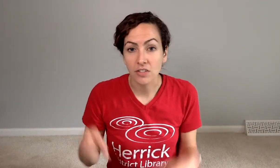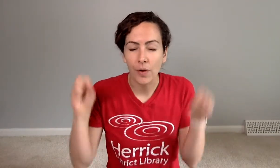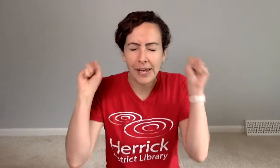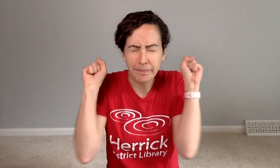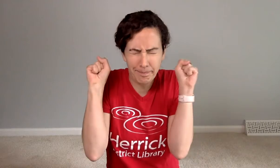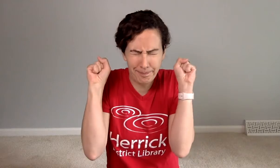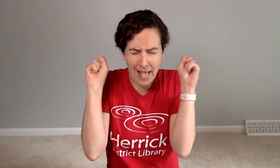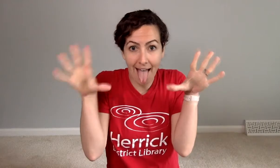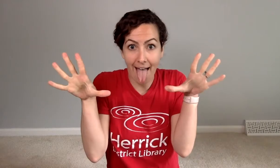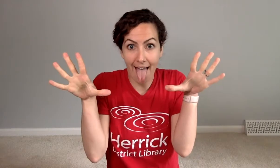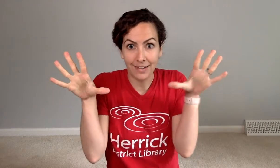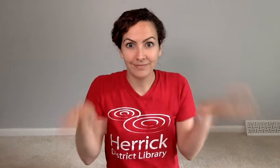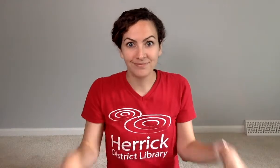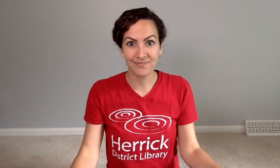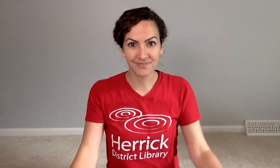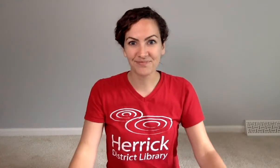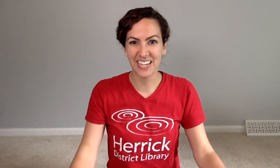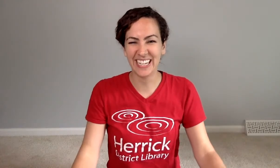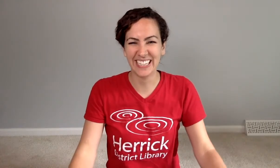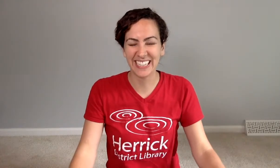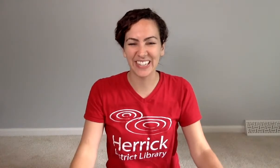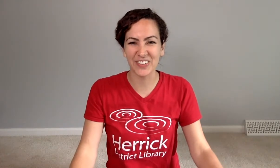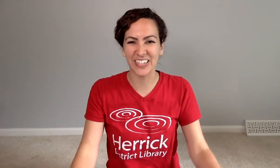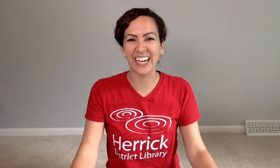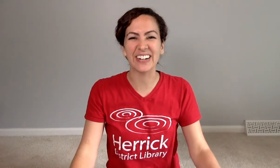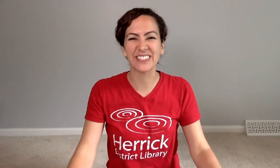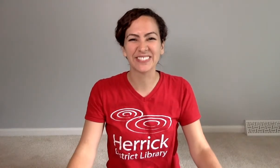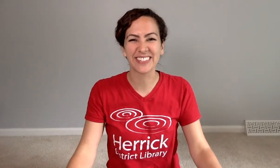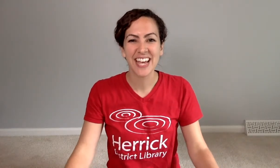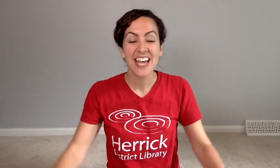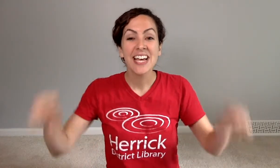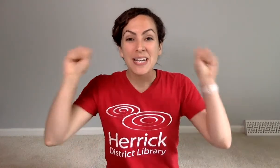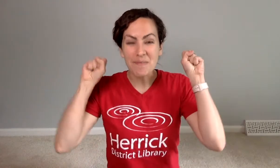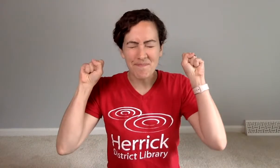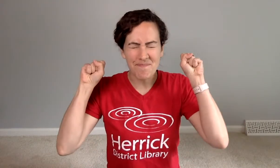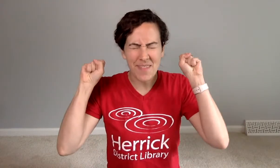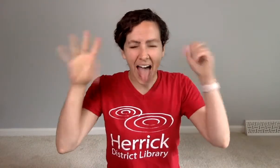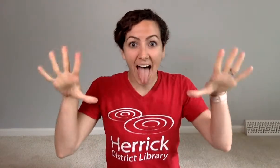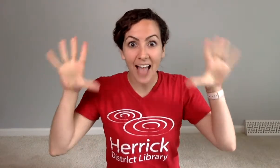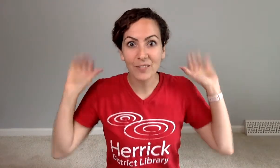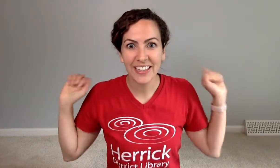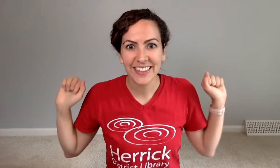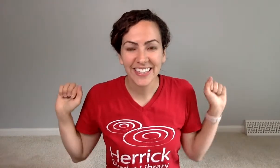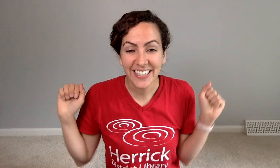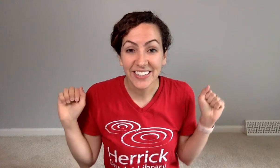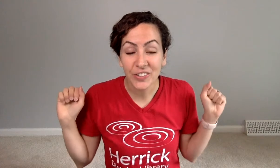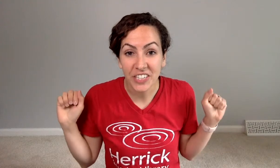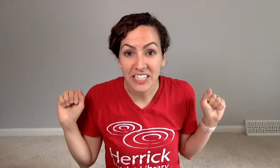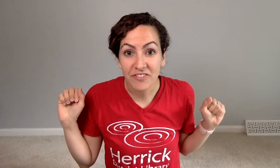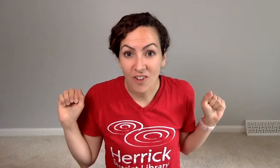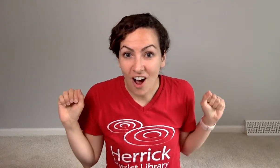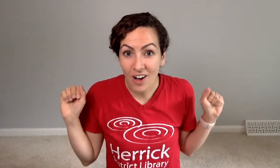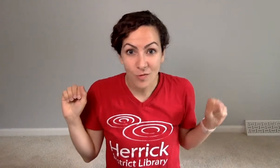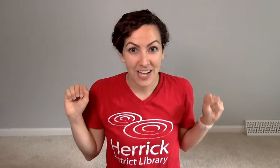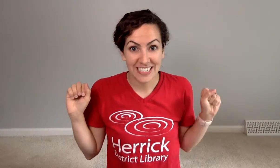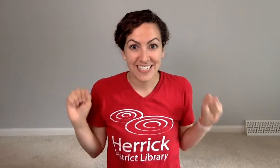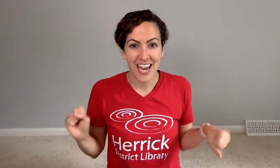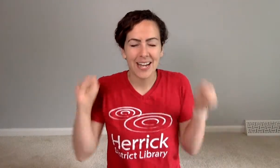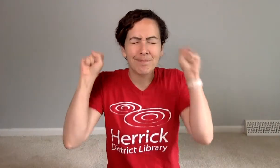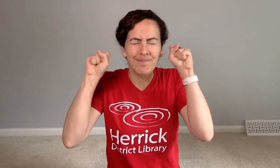going ah. Here we go. Ah went the little green frog one day.